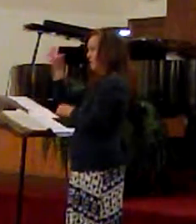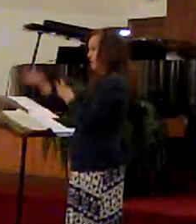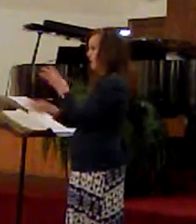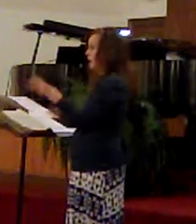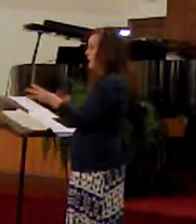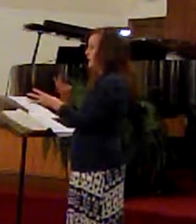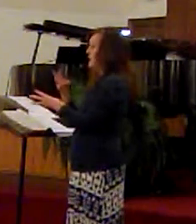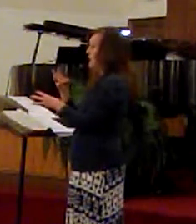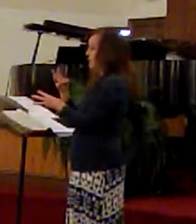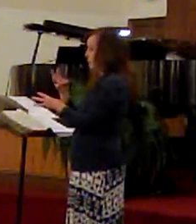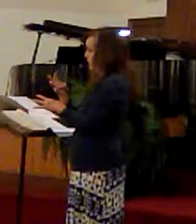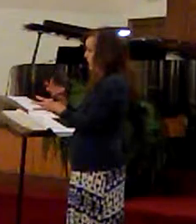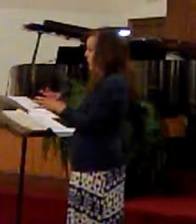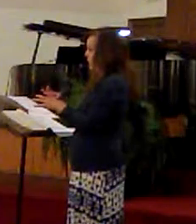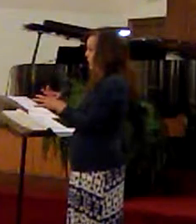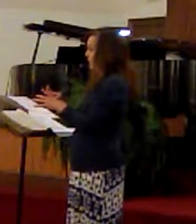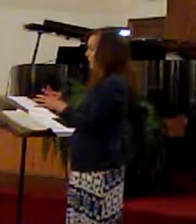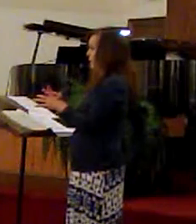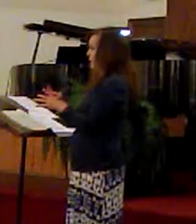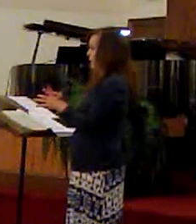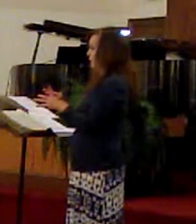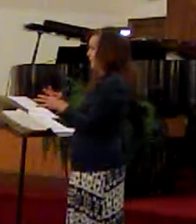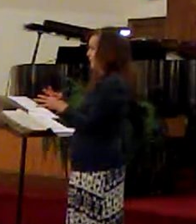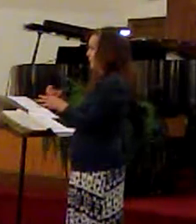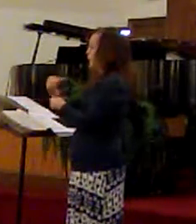were framed by the word of God.